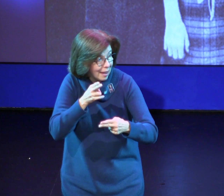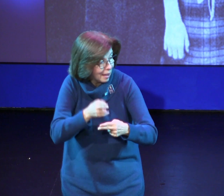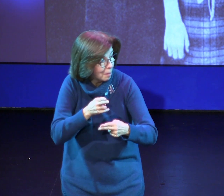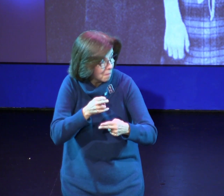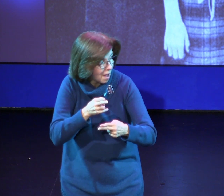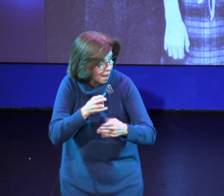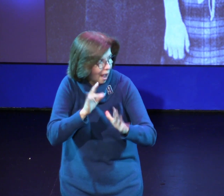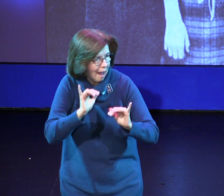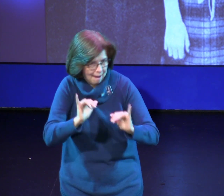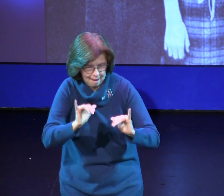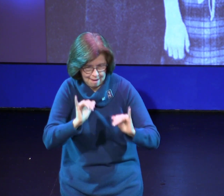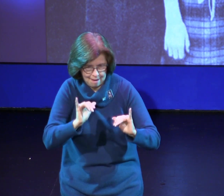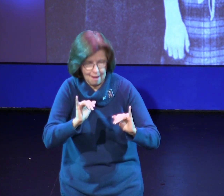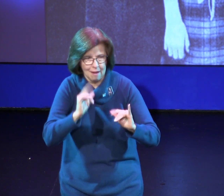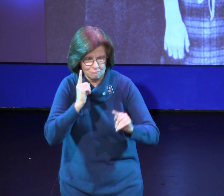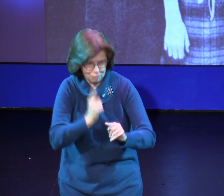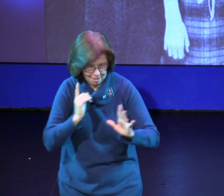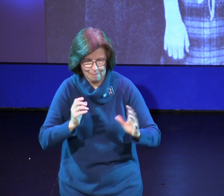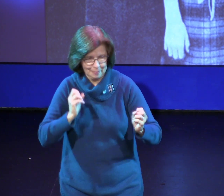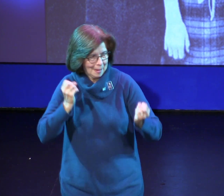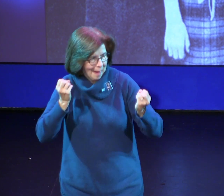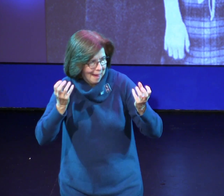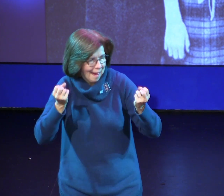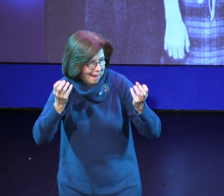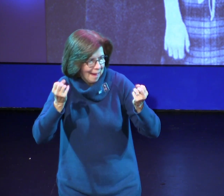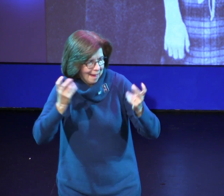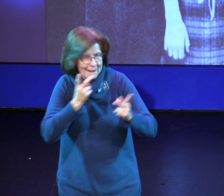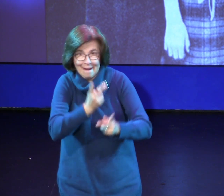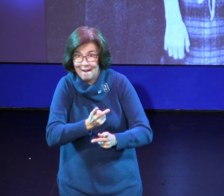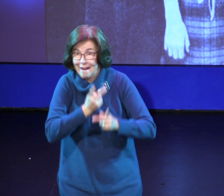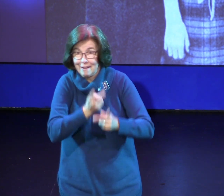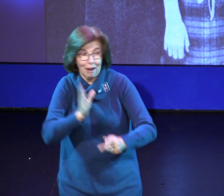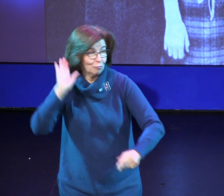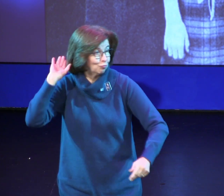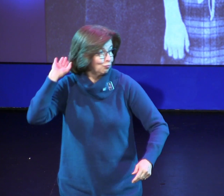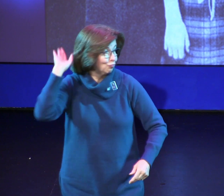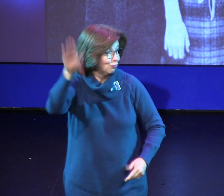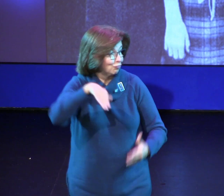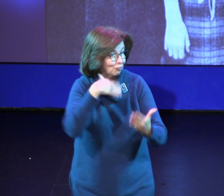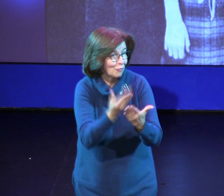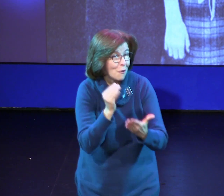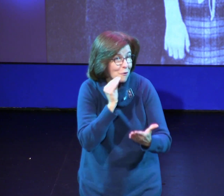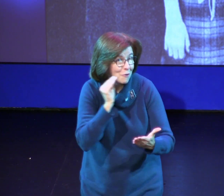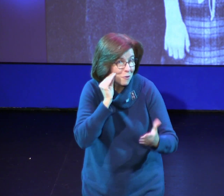before the hands actually made contact, it would be silent. So they tried it. They signed in this